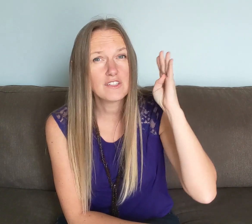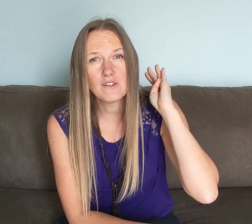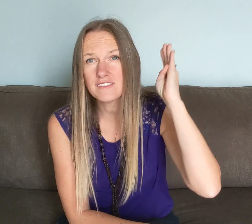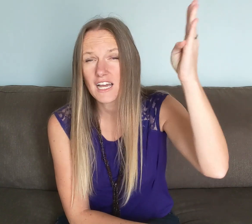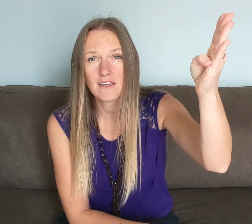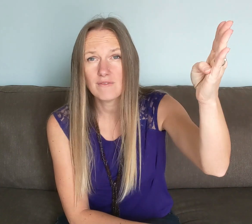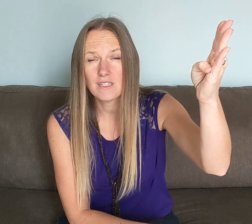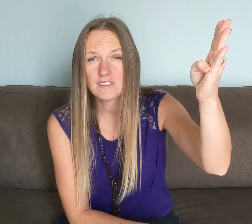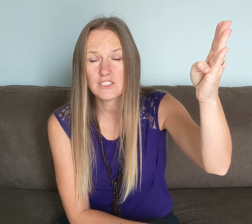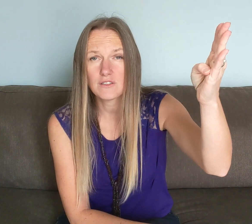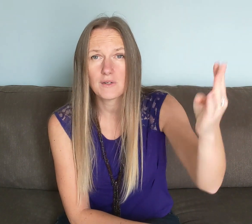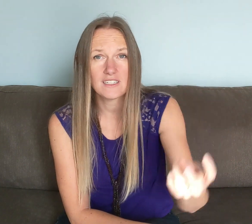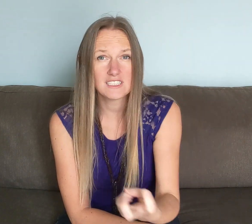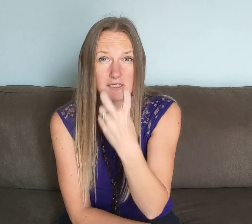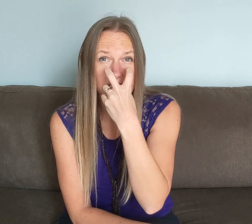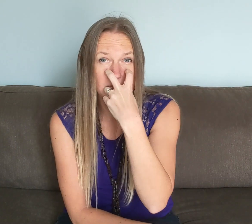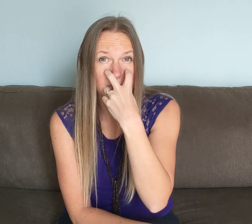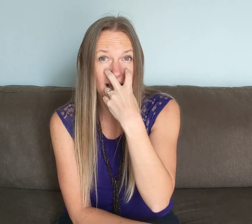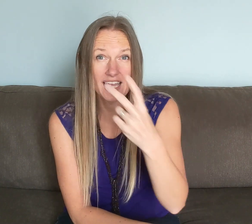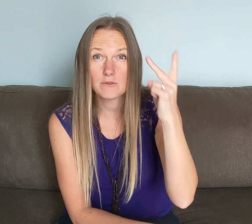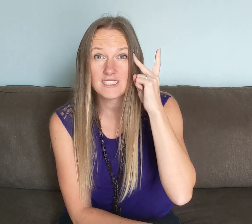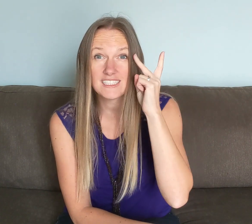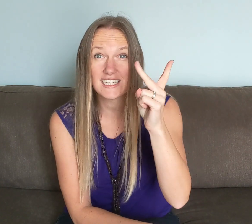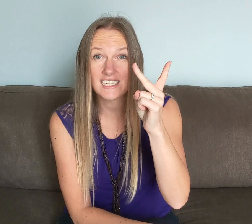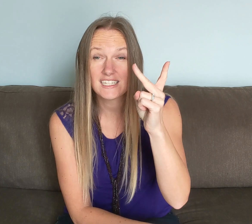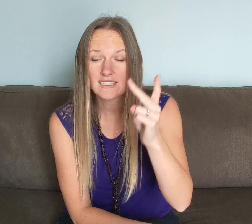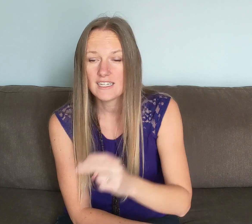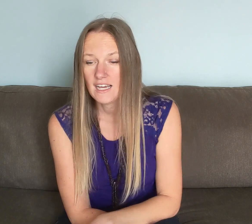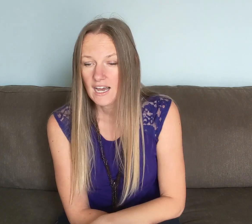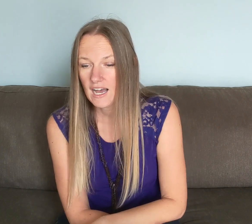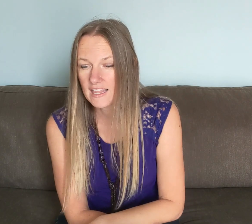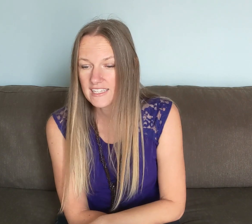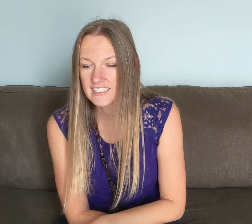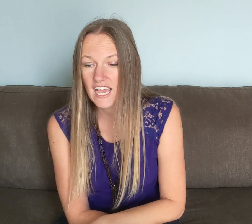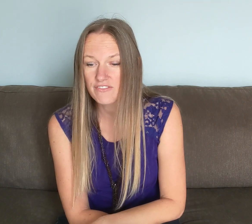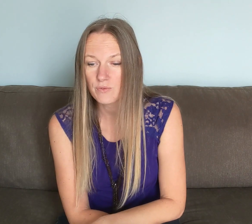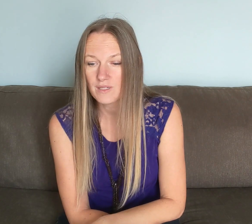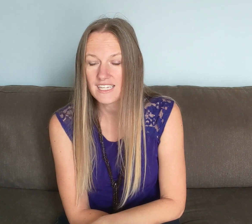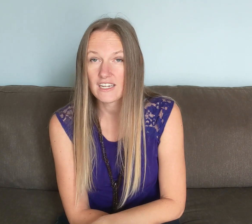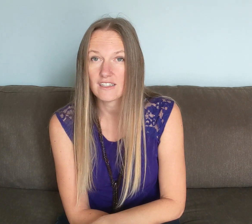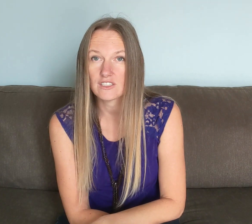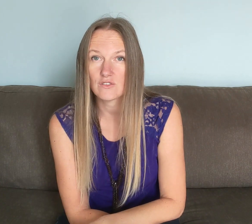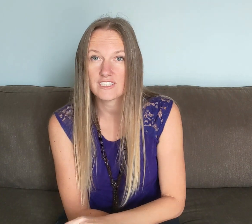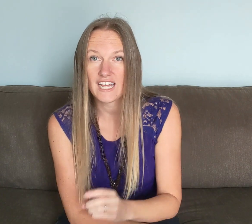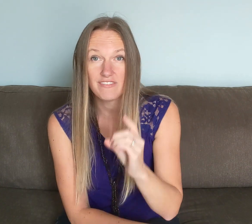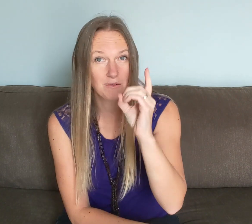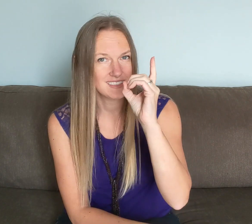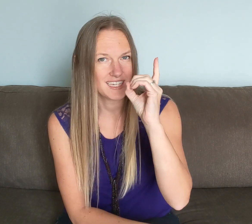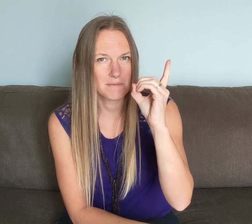don't have time to do the will, just see the blind will see. The deaf will hear. So for deaf, you're once again